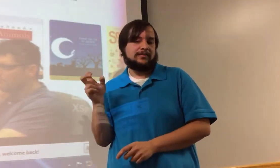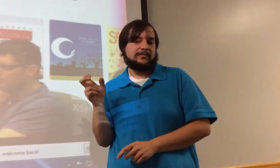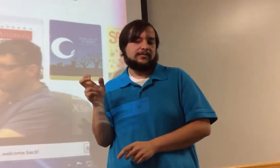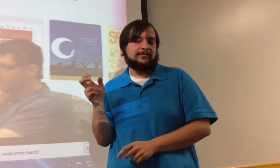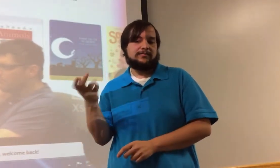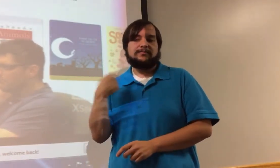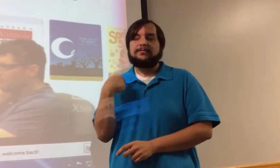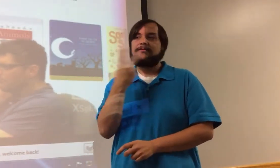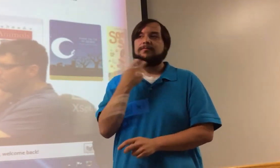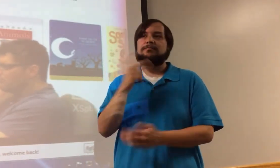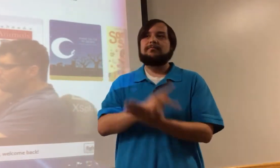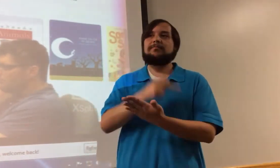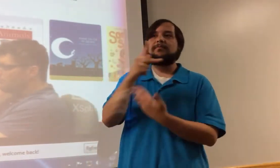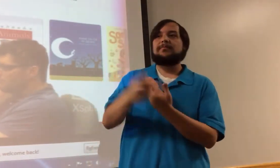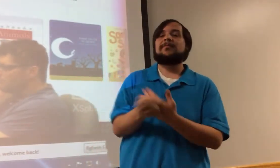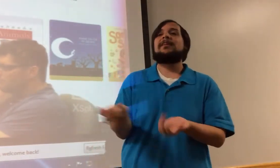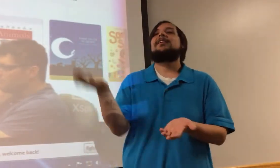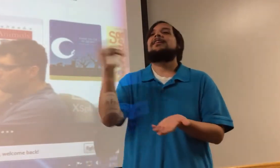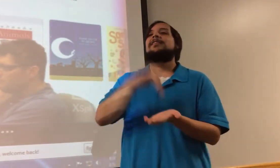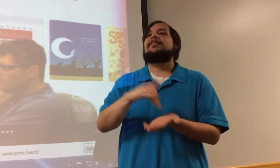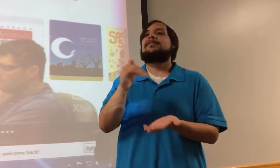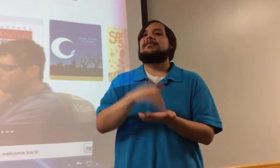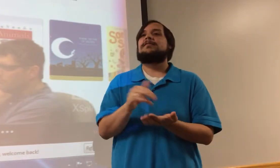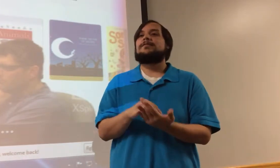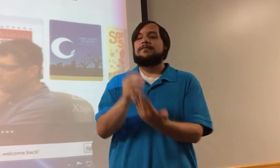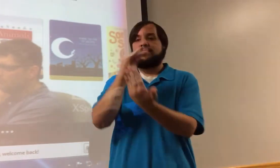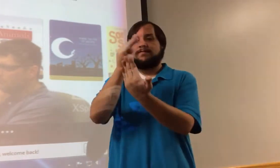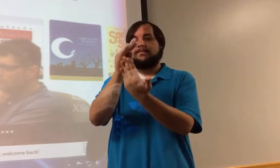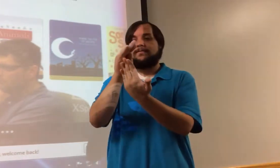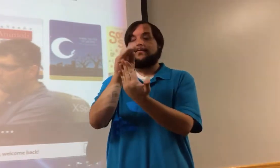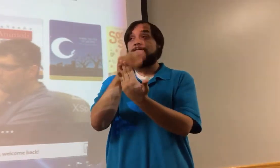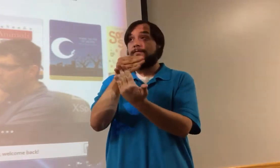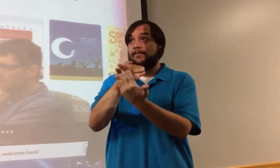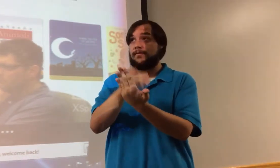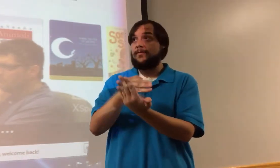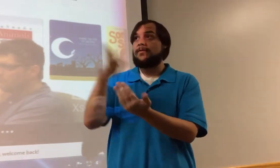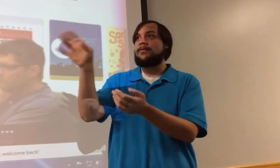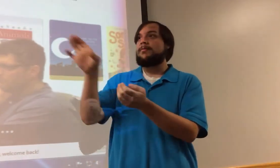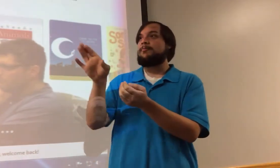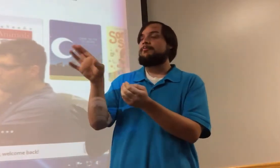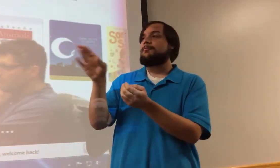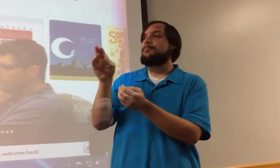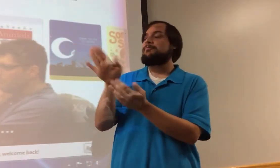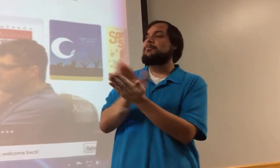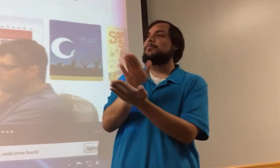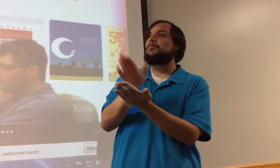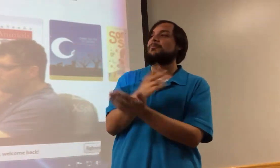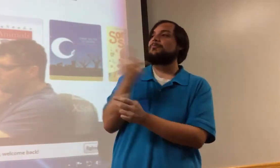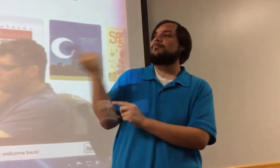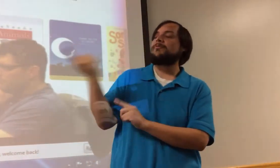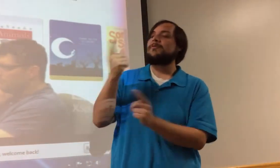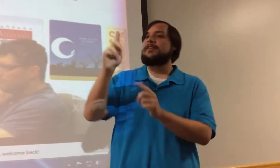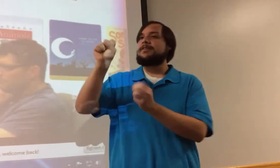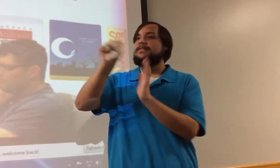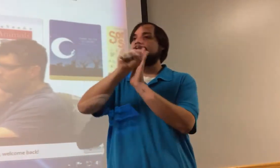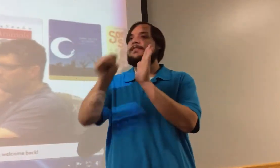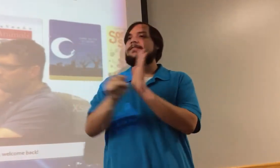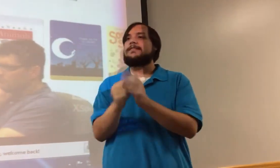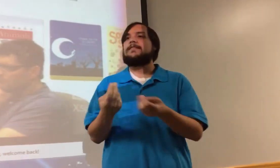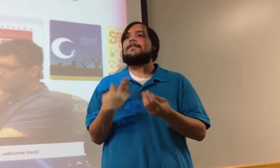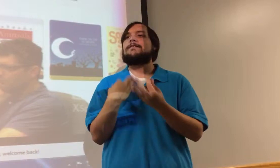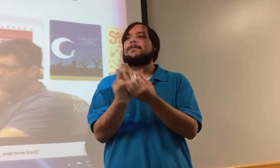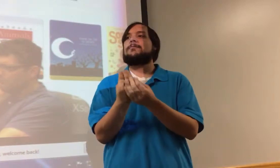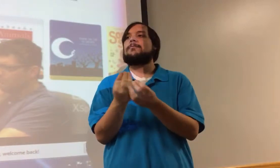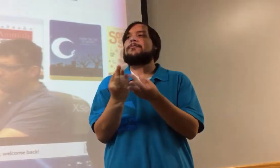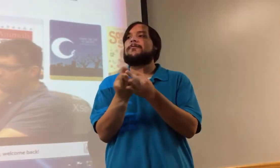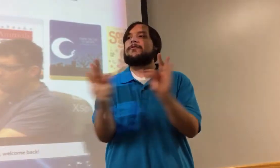that program, but again, you can file paperwork with the state and you will get that money back. You have to do the special ed service.